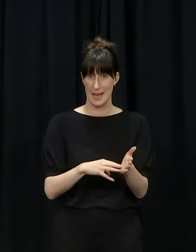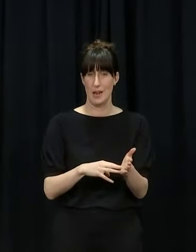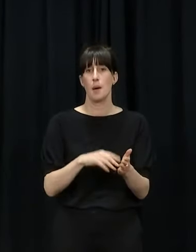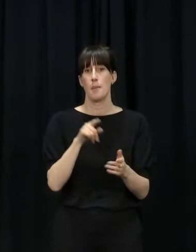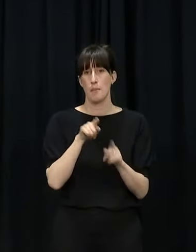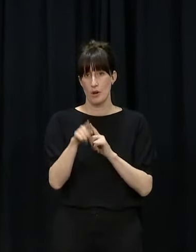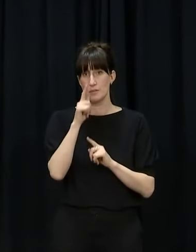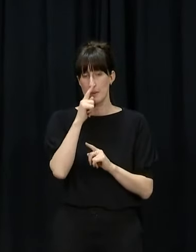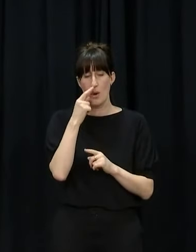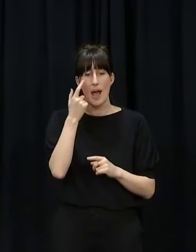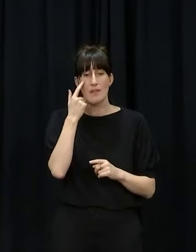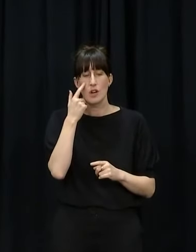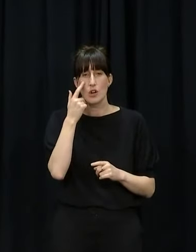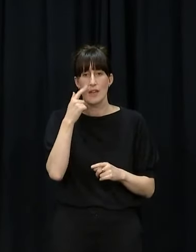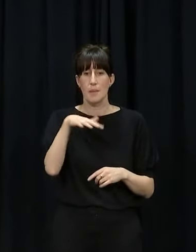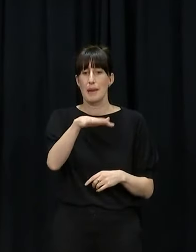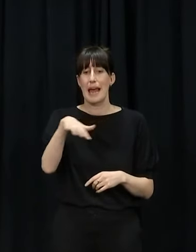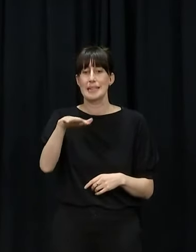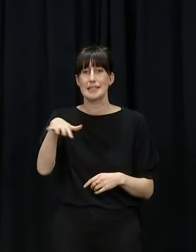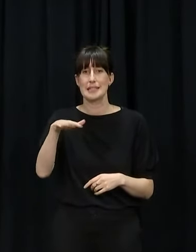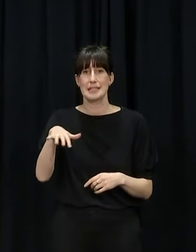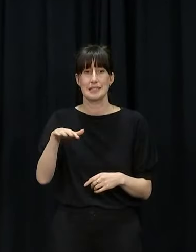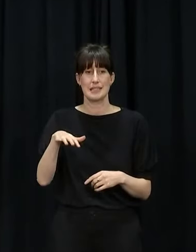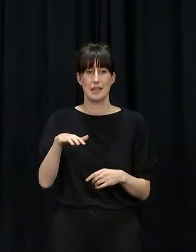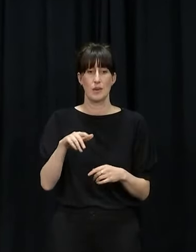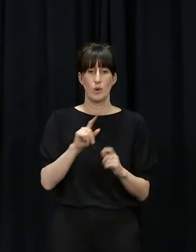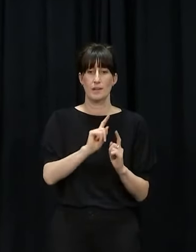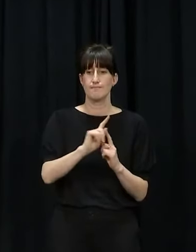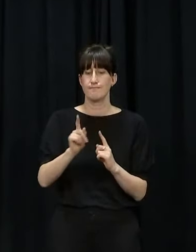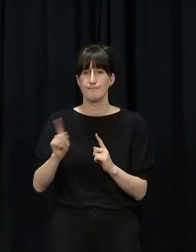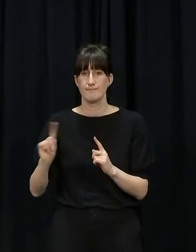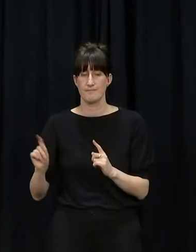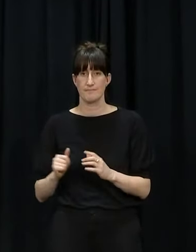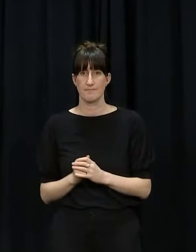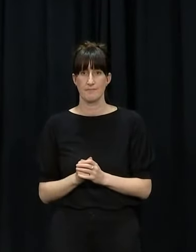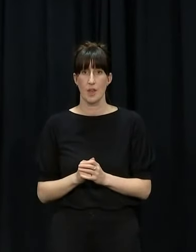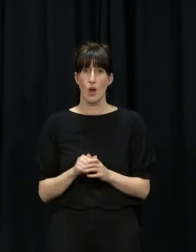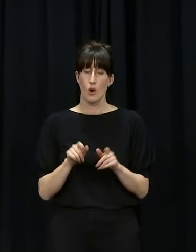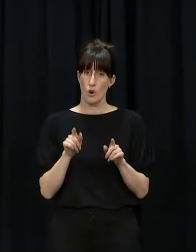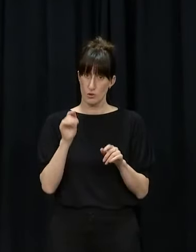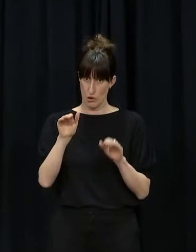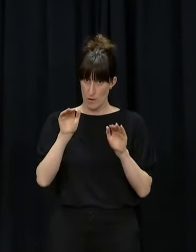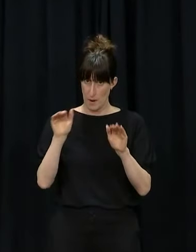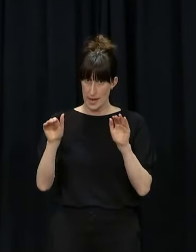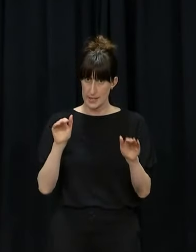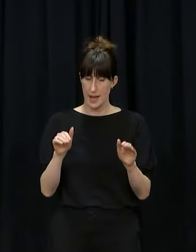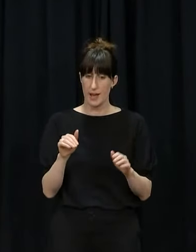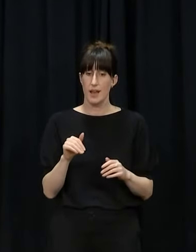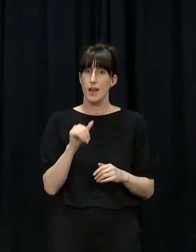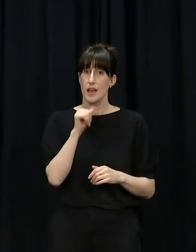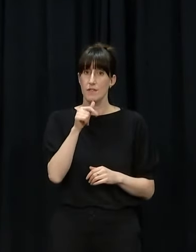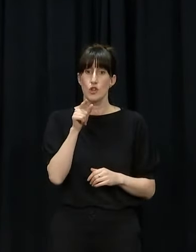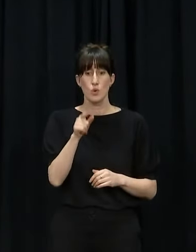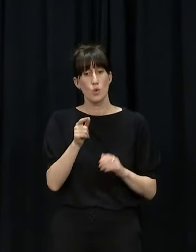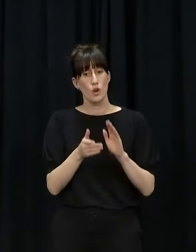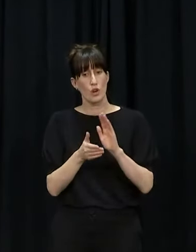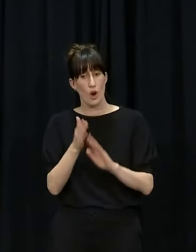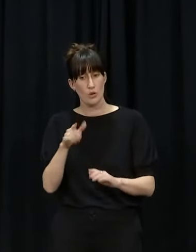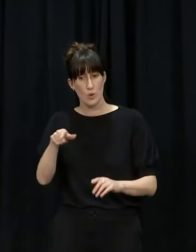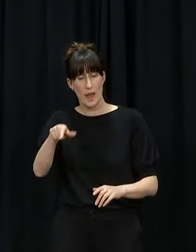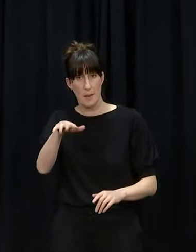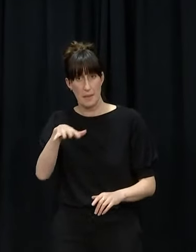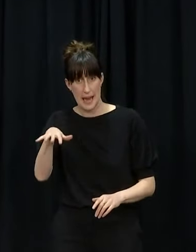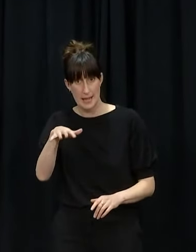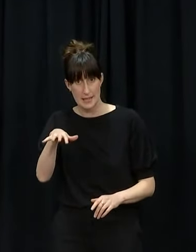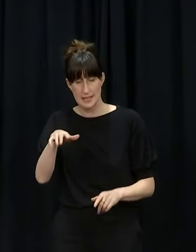interest. On that, just a reminder, there is a Section 70 notice in place which requires everybody who has been at a location of interest